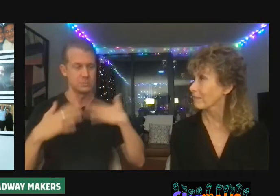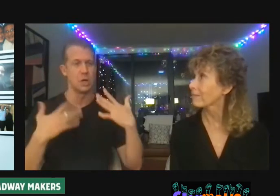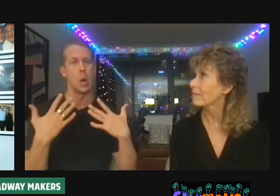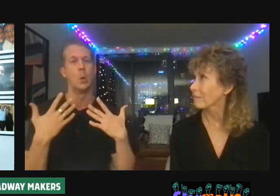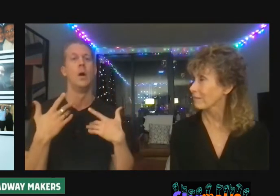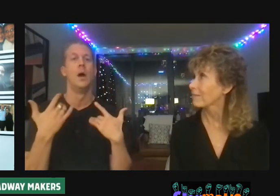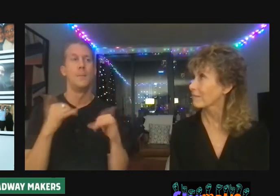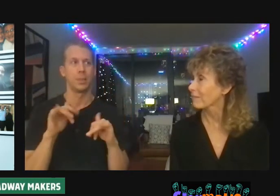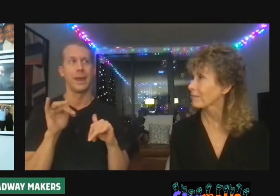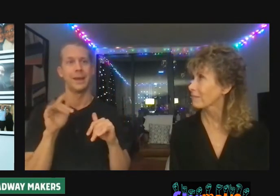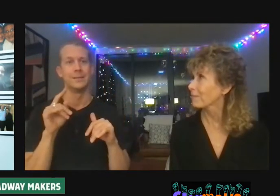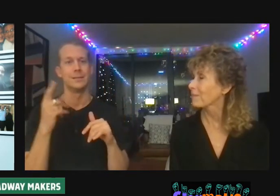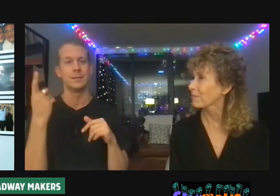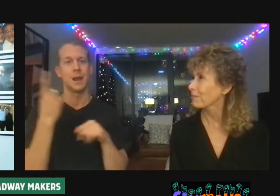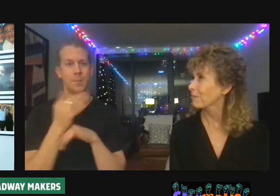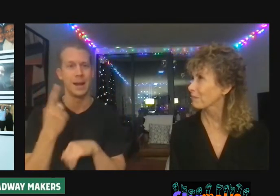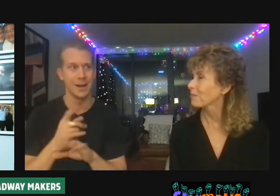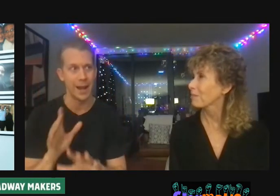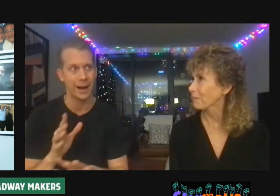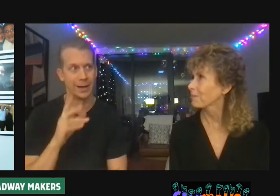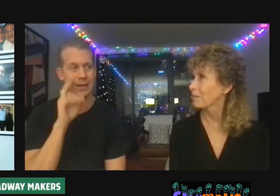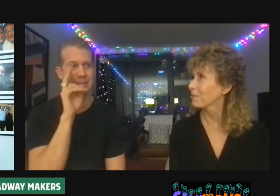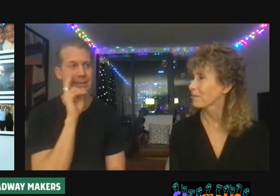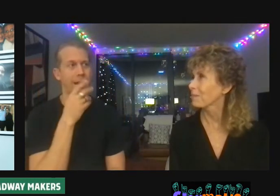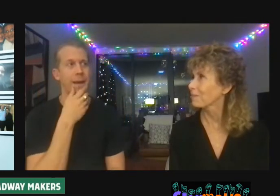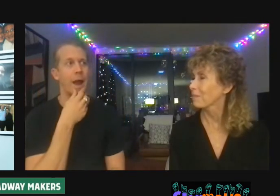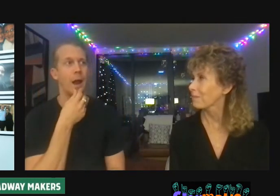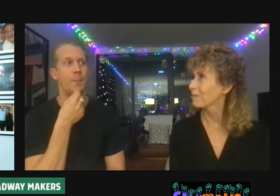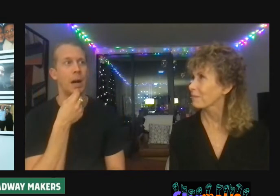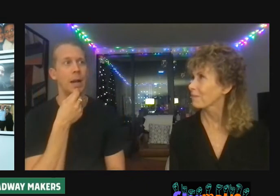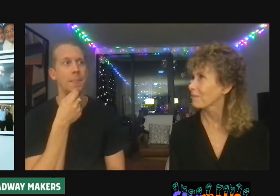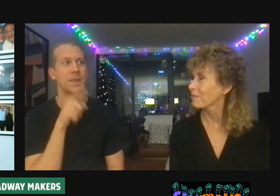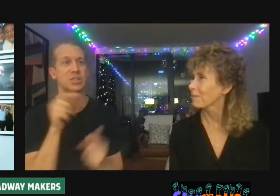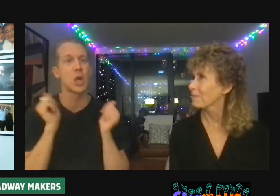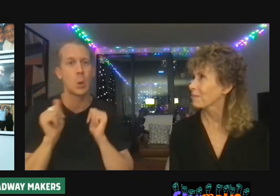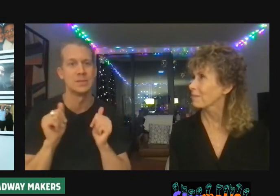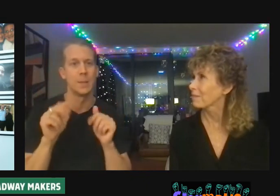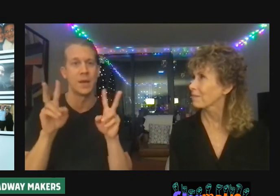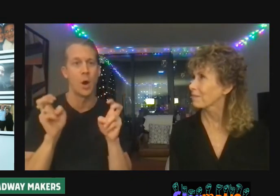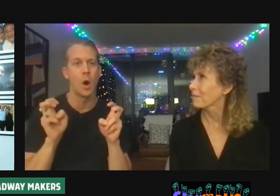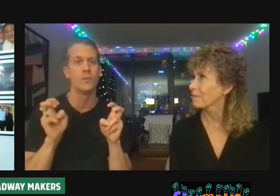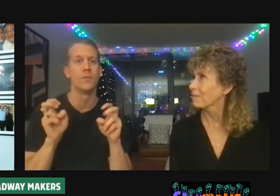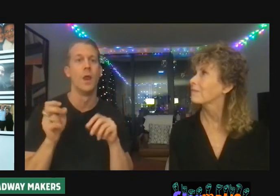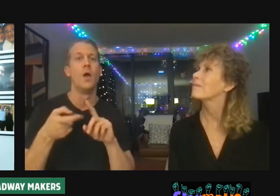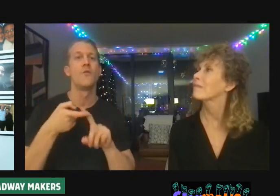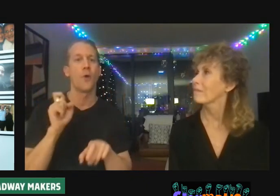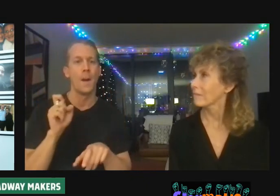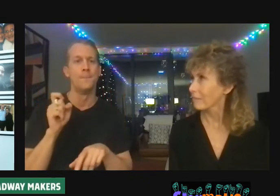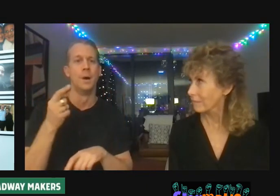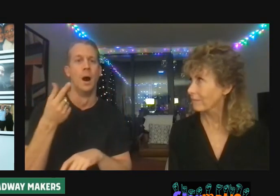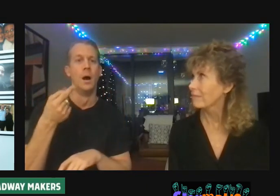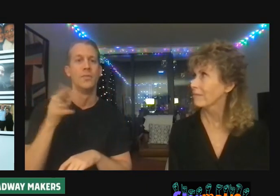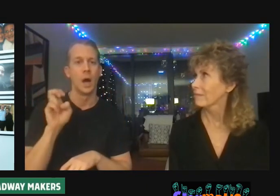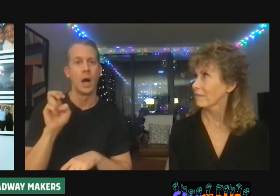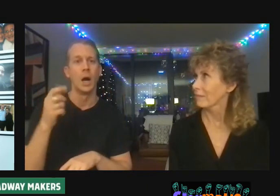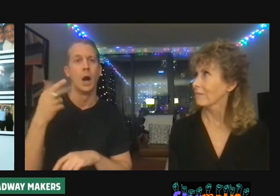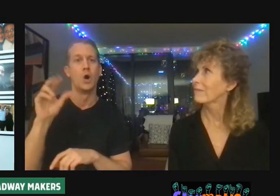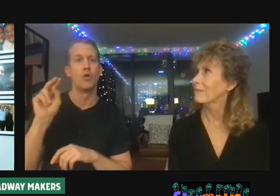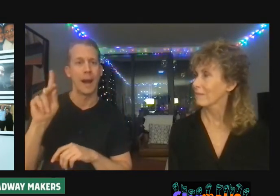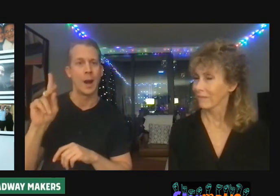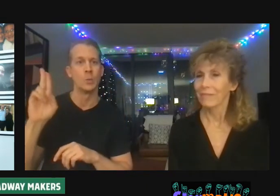just, you know, play day by day and see. But this show is going to be called From